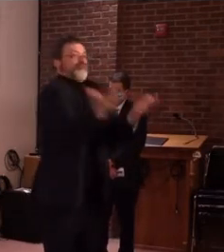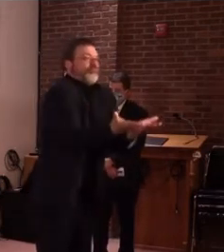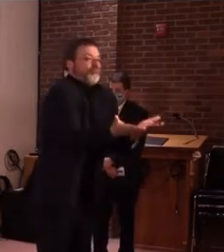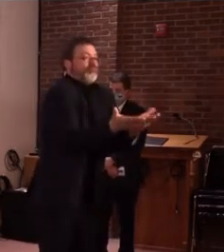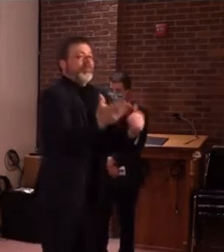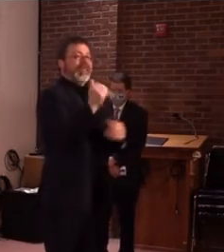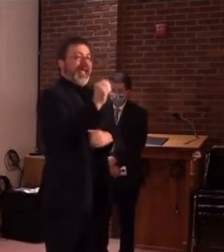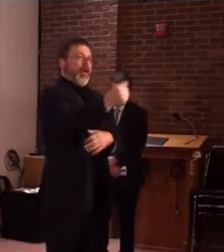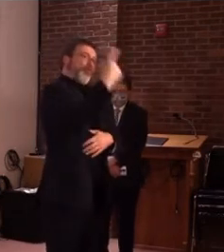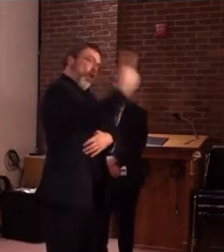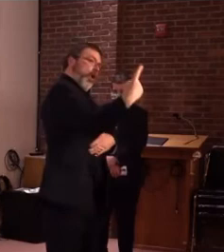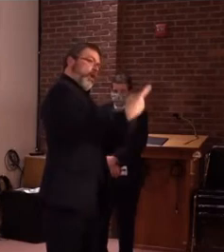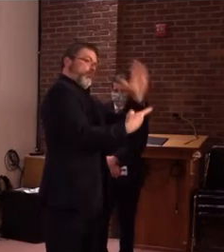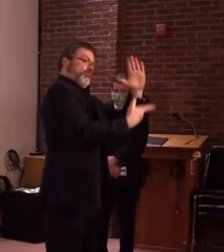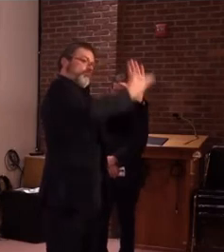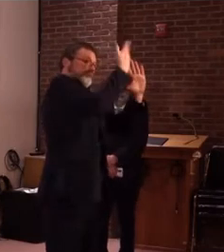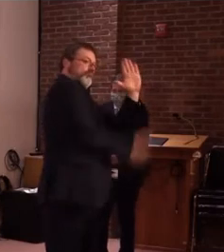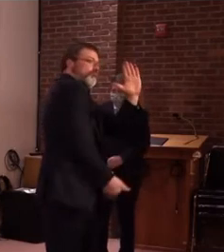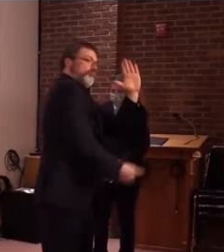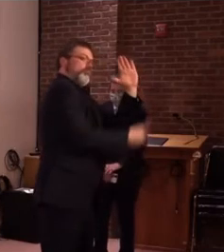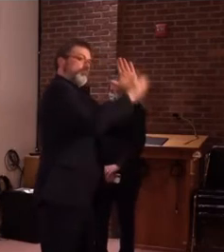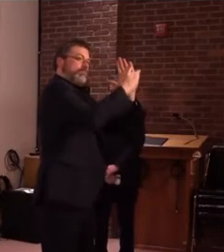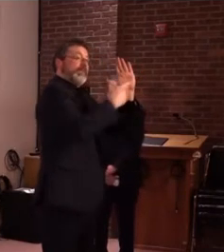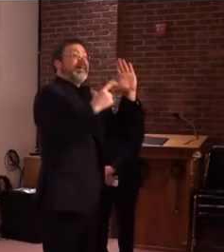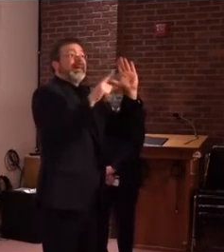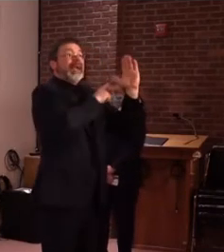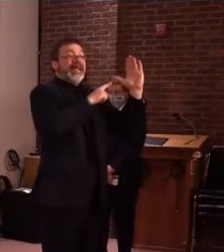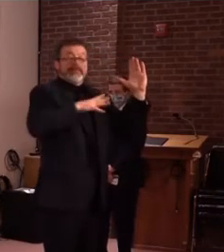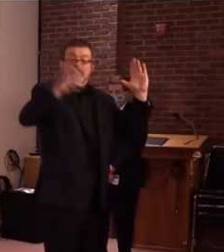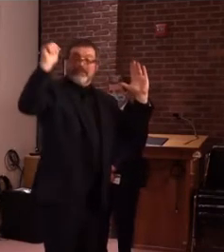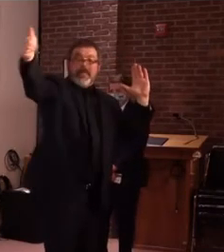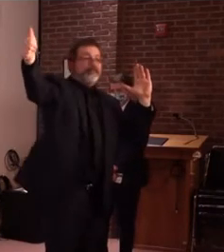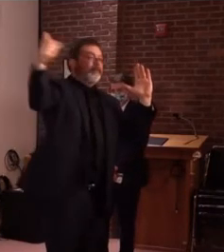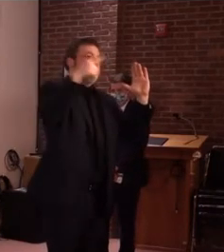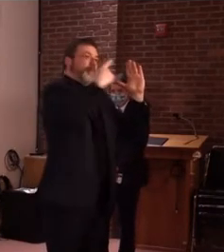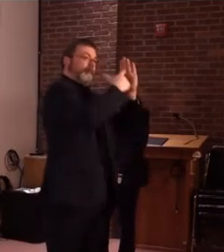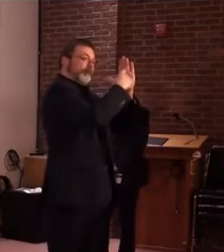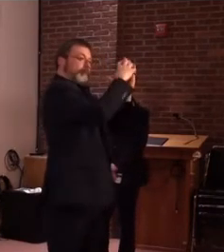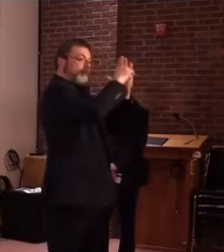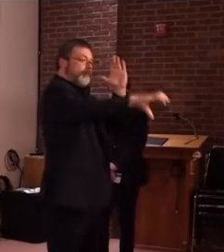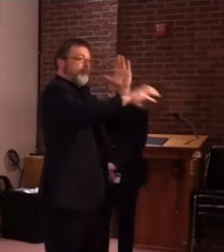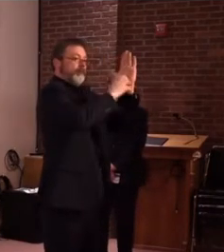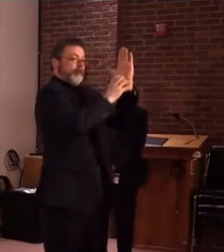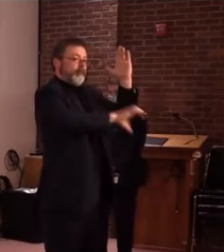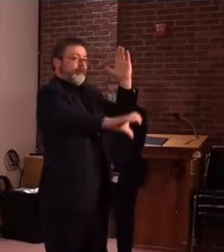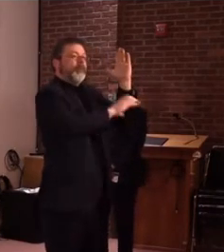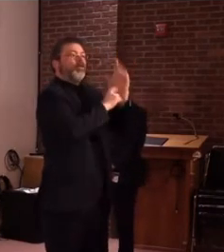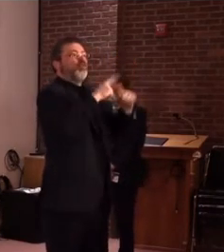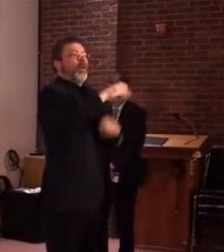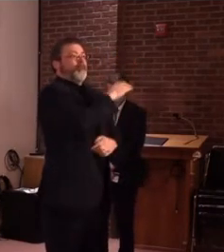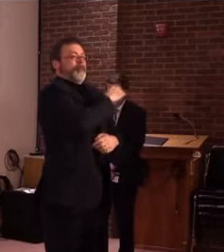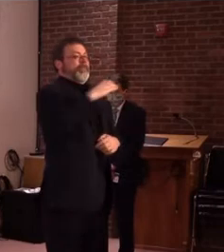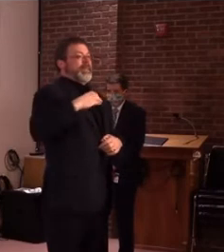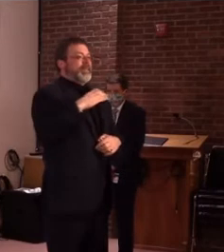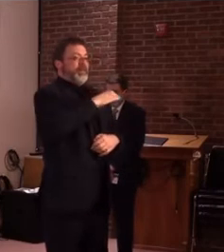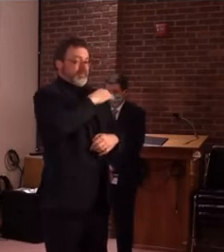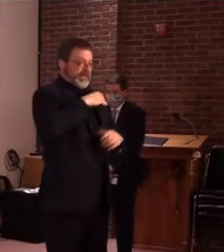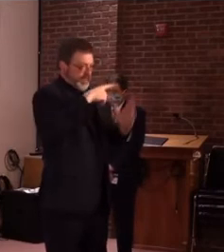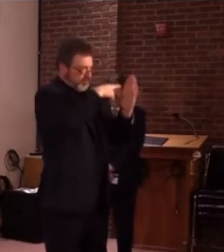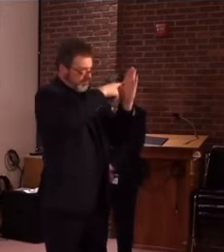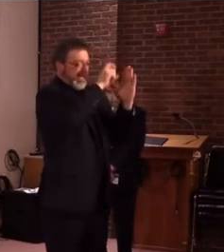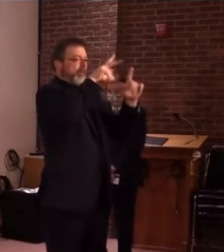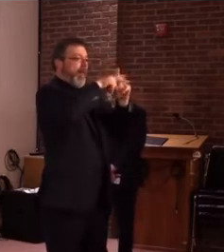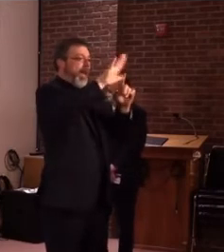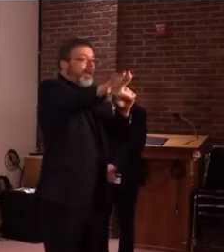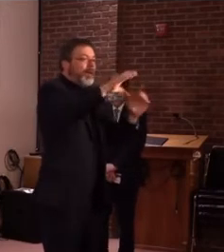break it up into pieces and send it back to the respective committees for their oversight and so forth. But that's